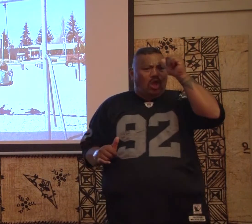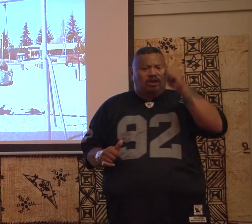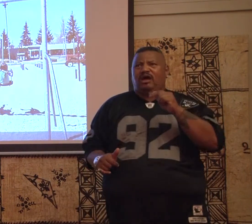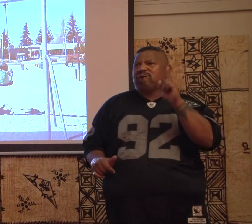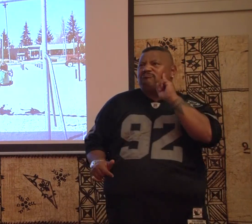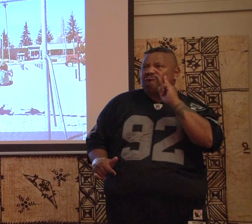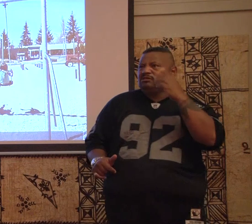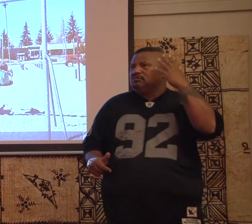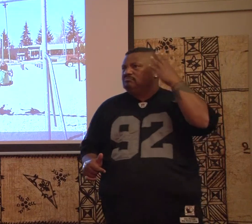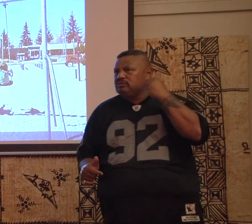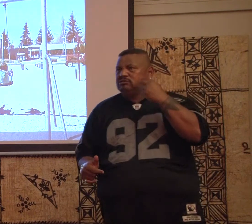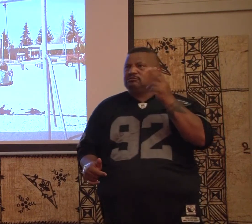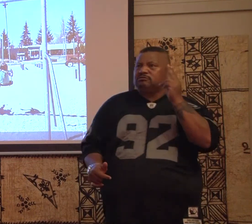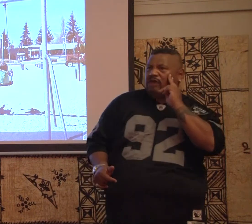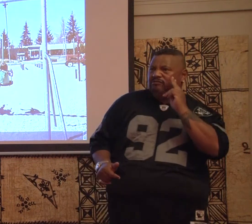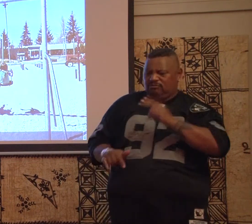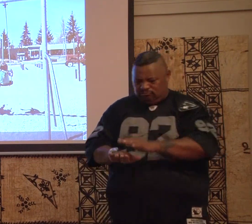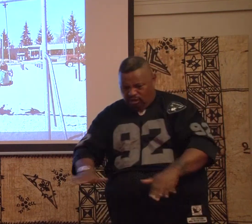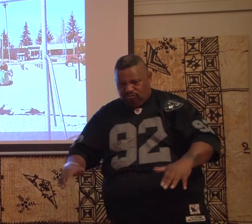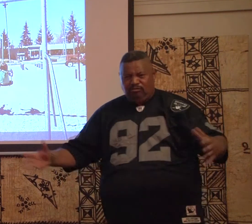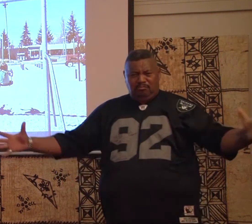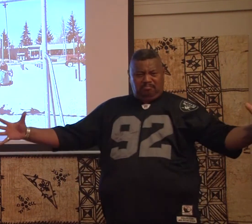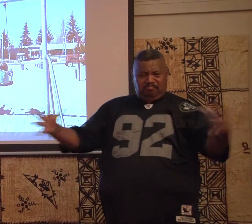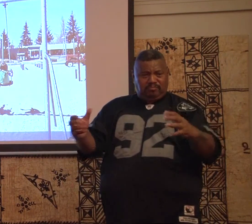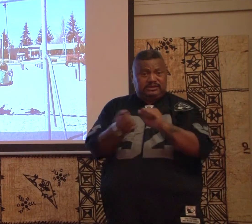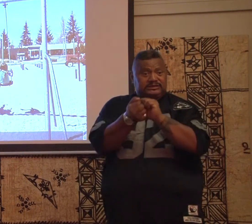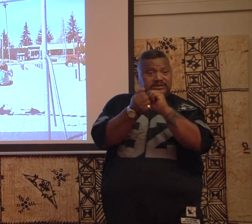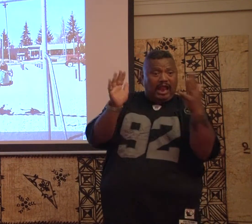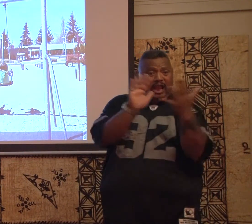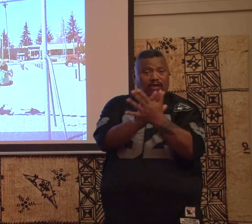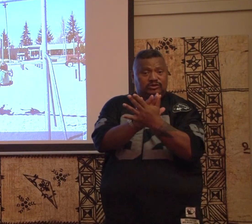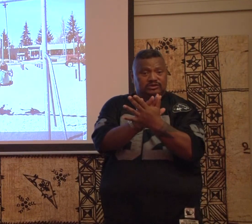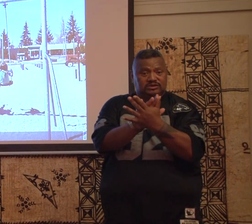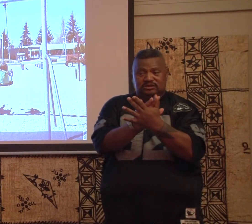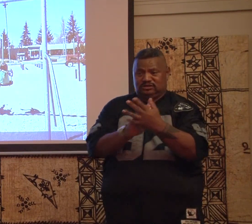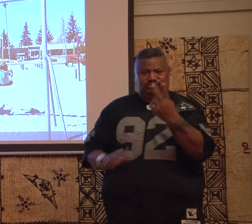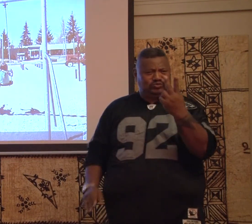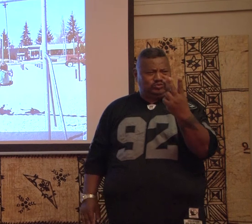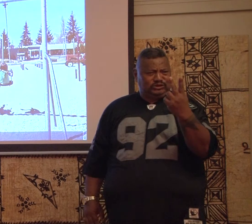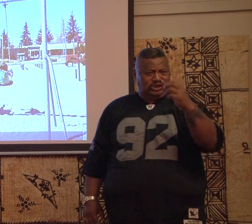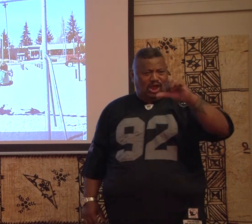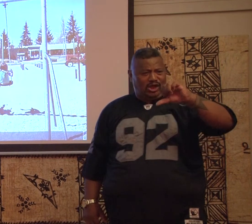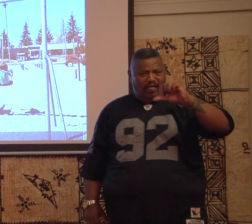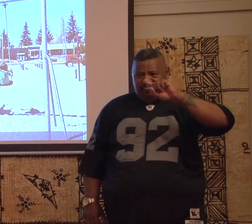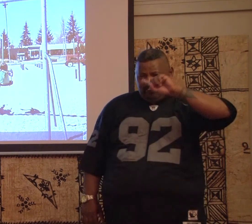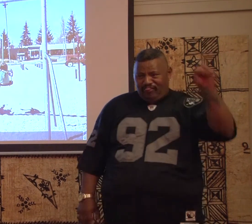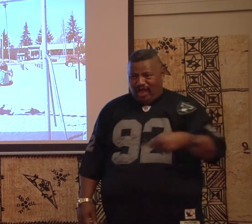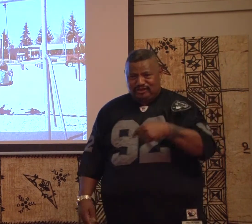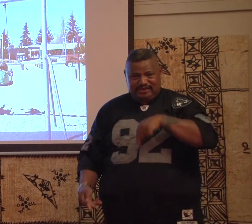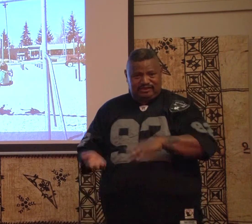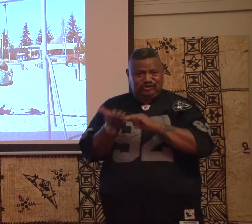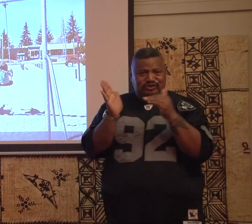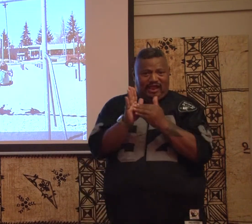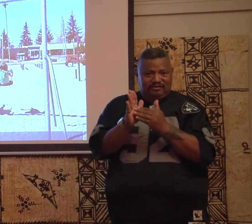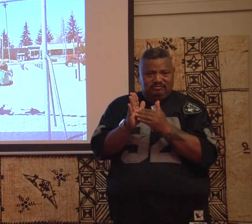2009, how many of you know that hearing impaired and deaf people and